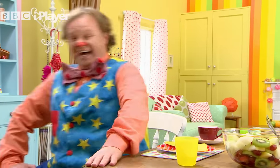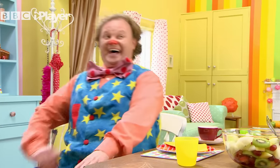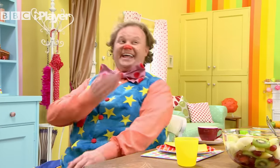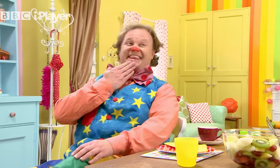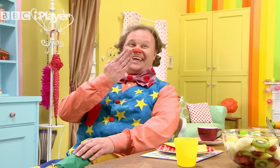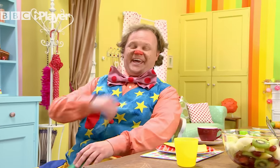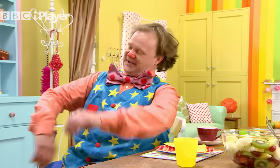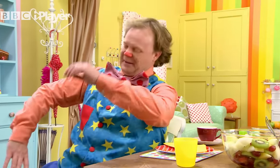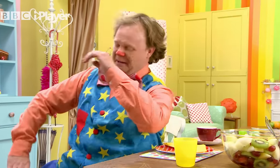Thank you.